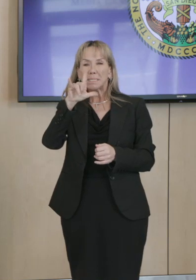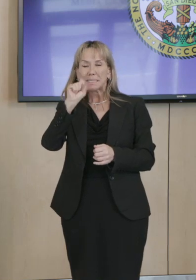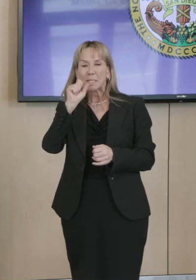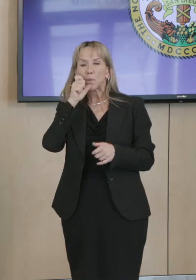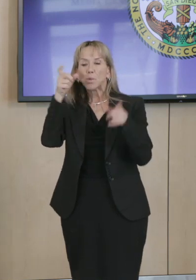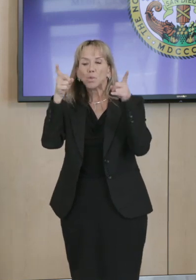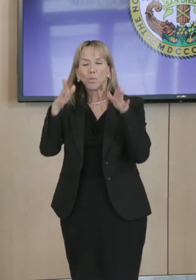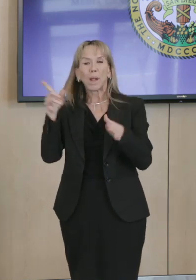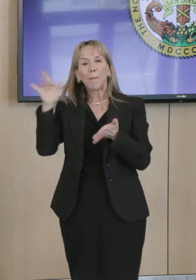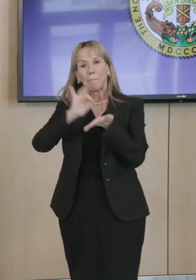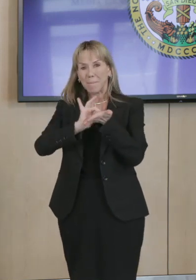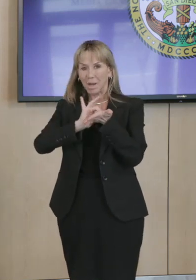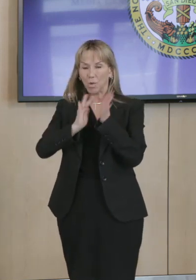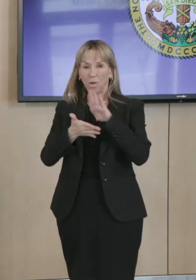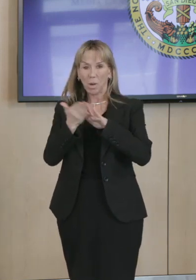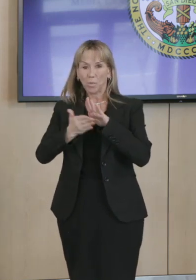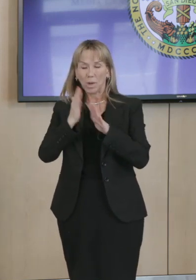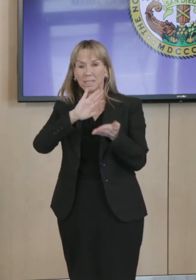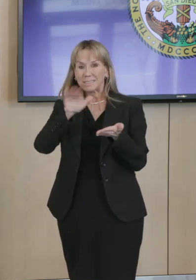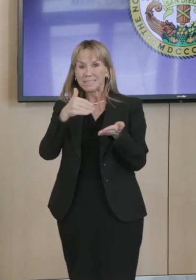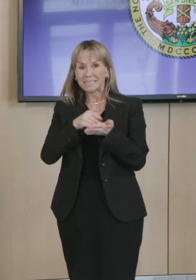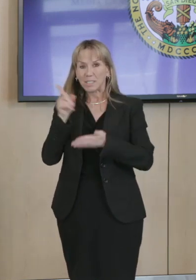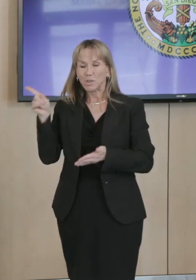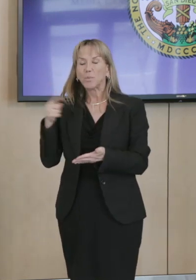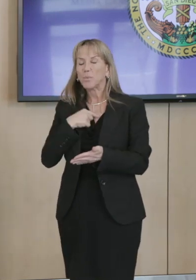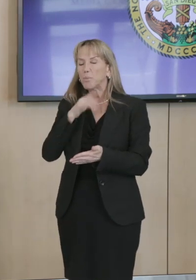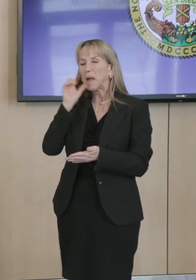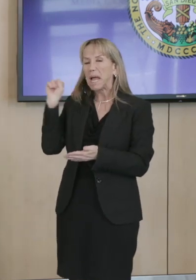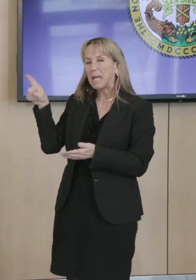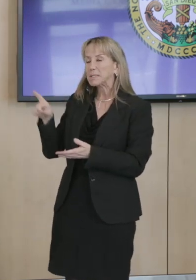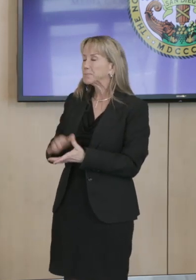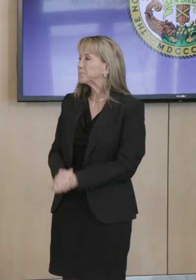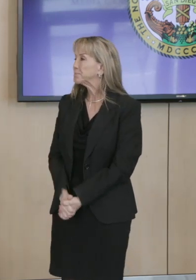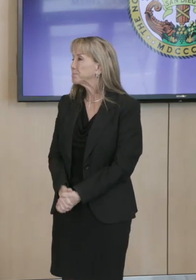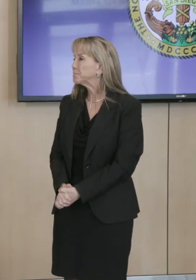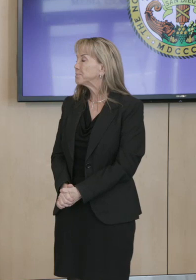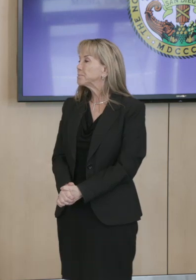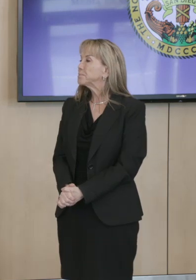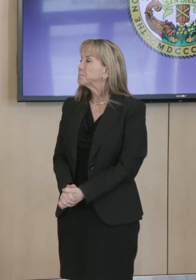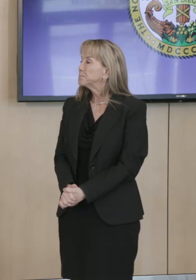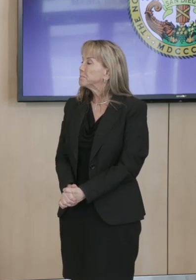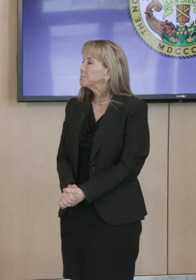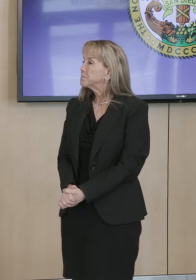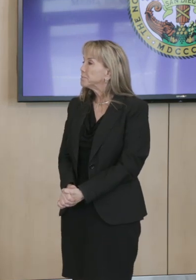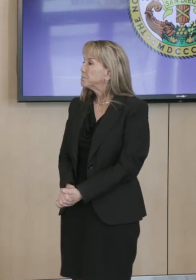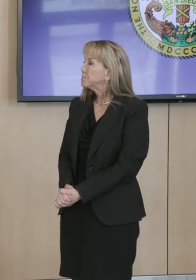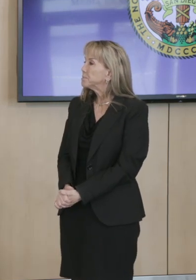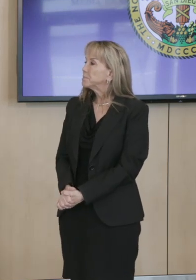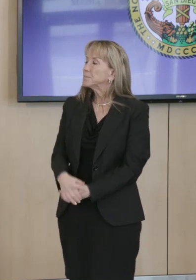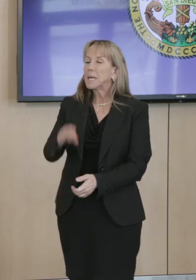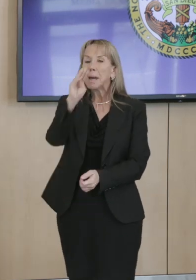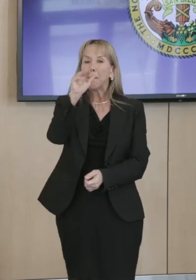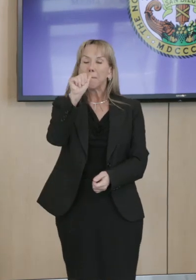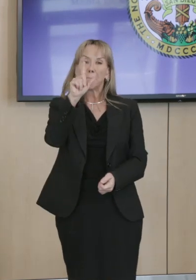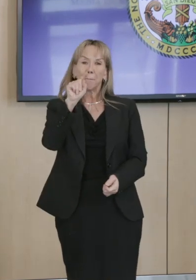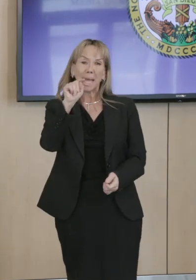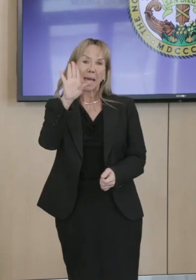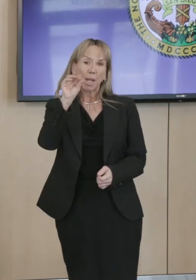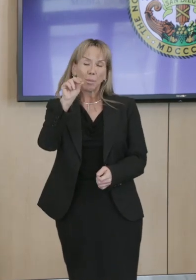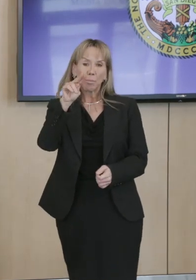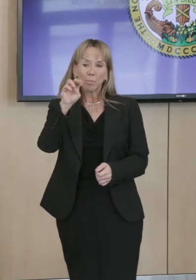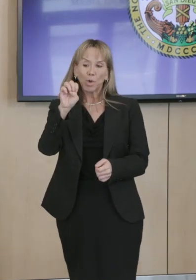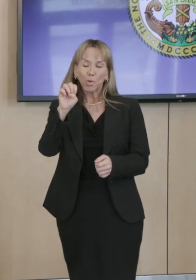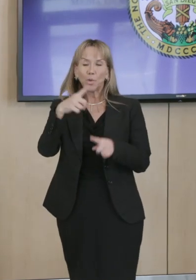Center, and we'll go ahead and ask that question to be read now. All right, thank you, Chairman Cox. Matt Boone from ABC 10 News